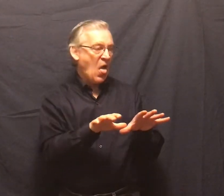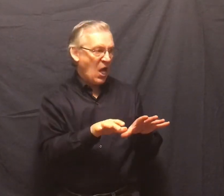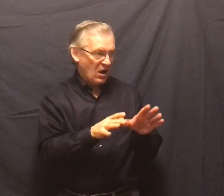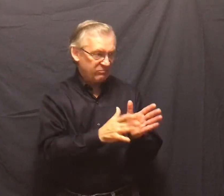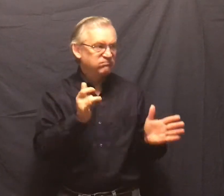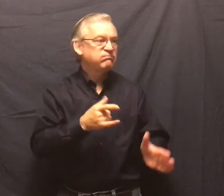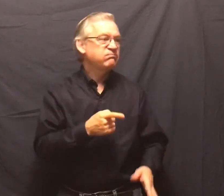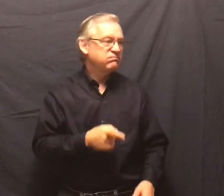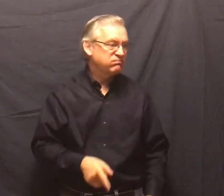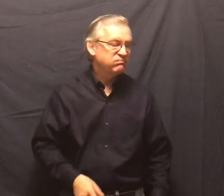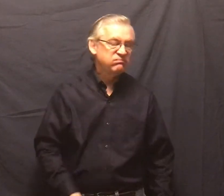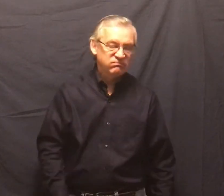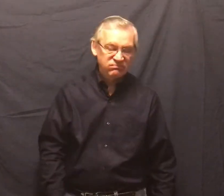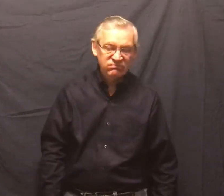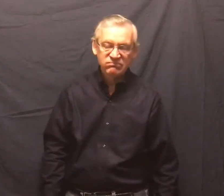Lenny drummed on the table with his fingers.